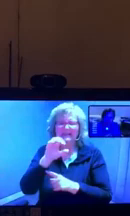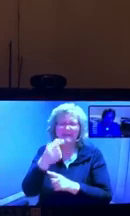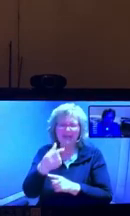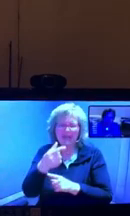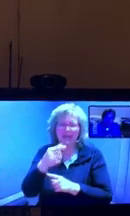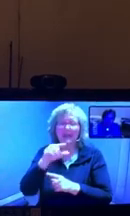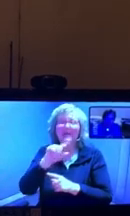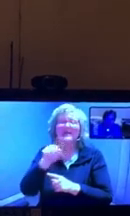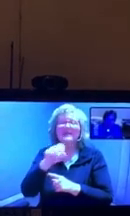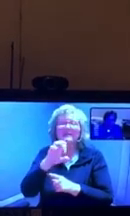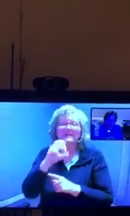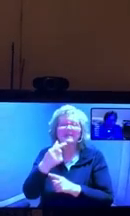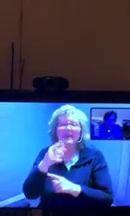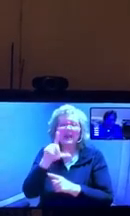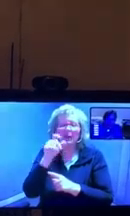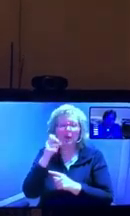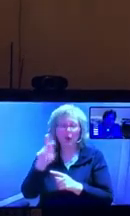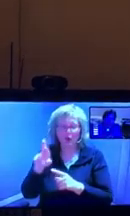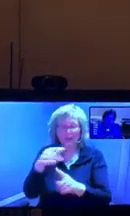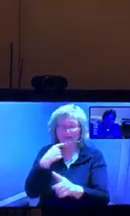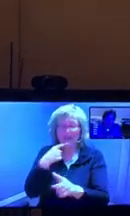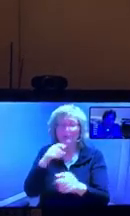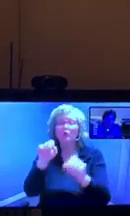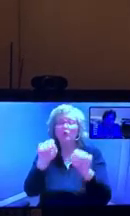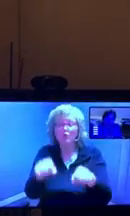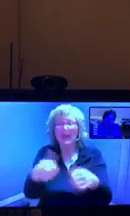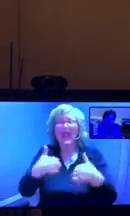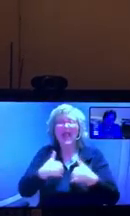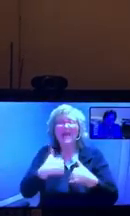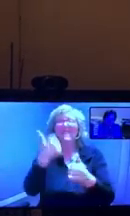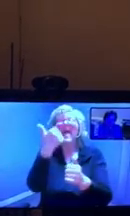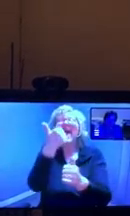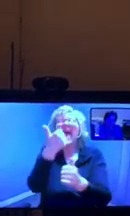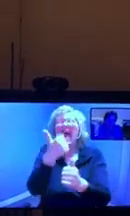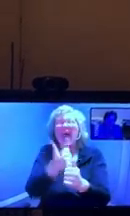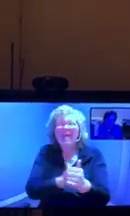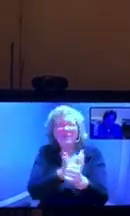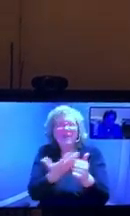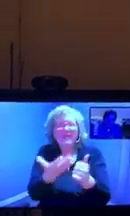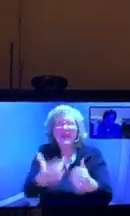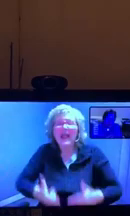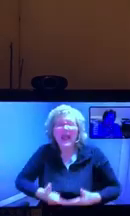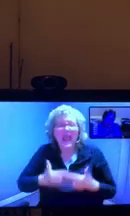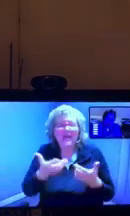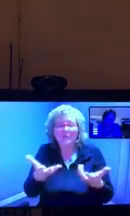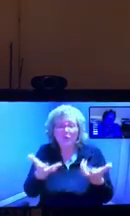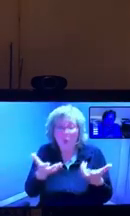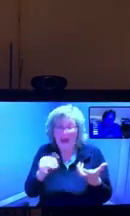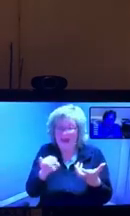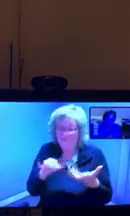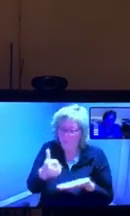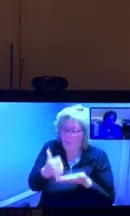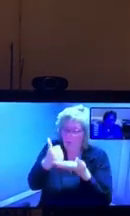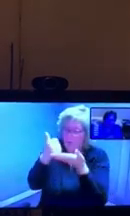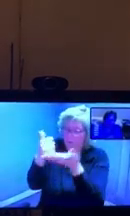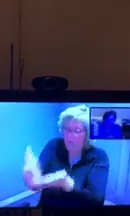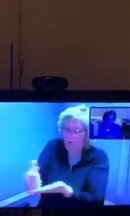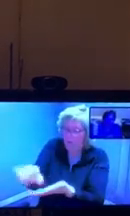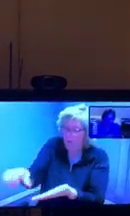everything in life you want if you'll just help enough other people get what they want. I've heard it clearly from my good friends and